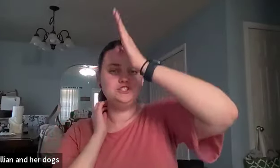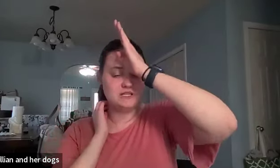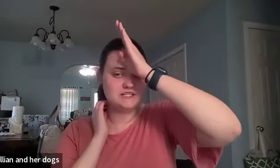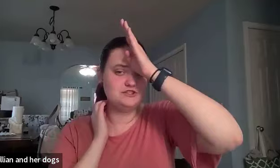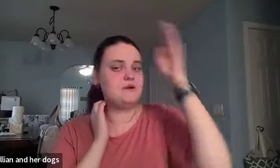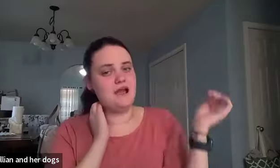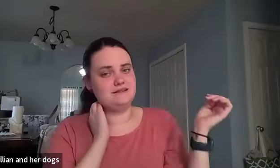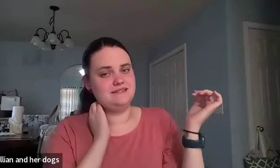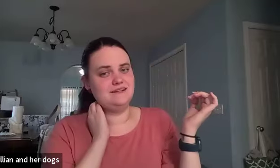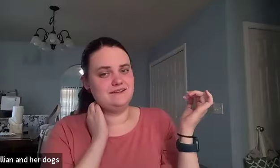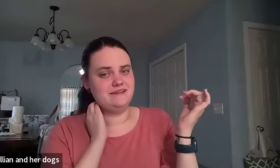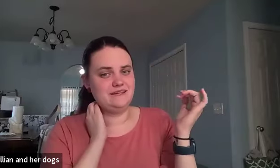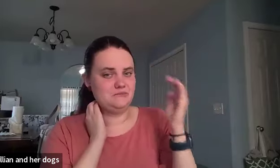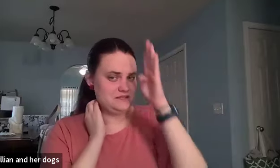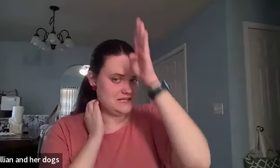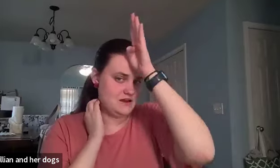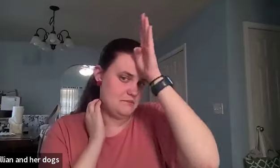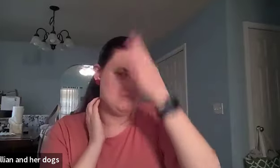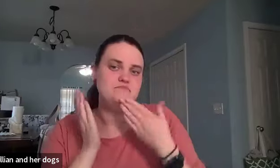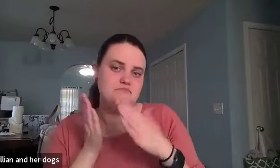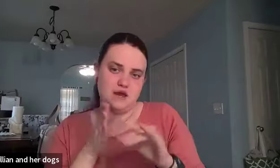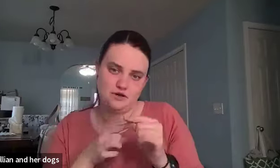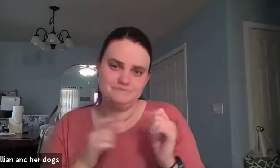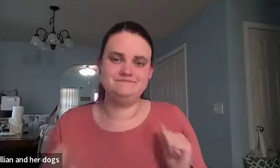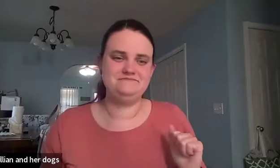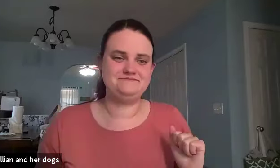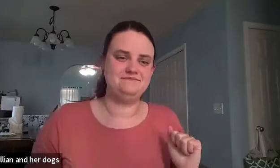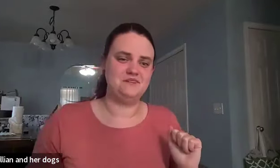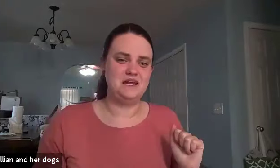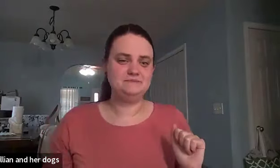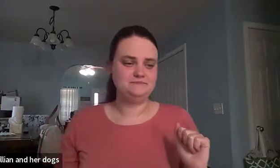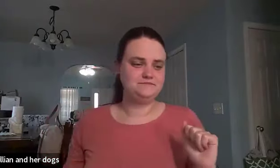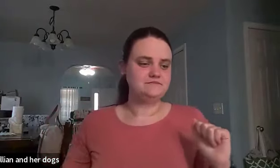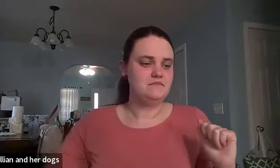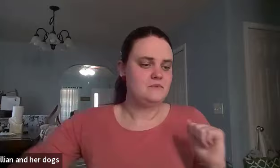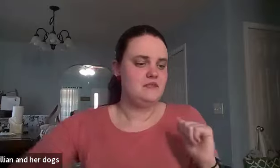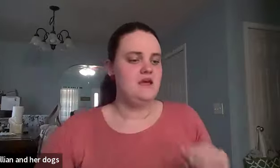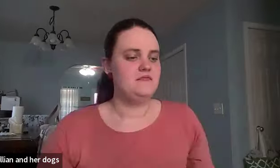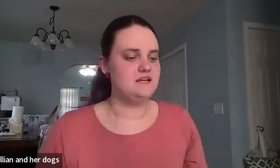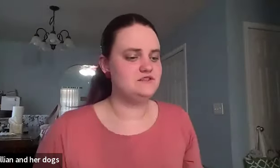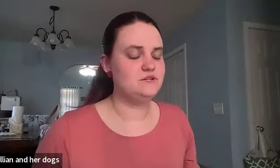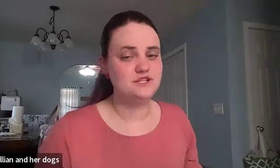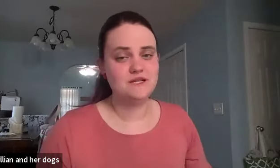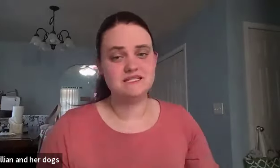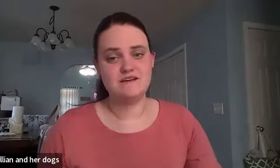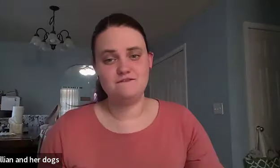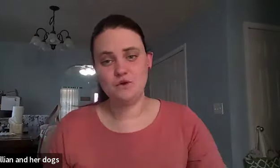just because you don't want to accidentally be saying a bad word. Okay. The next one we're going to do is the sign